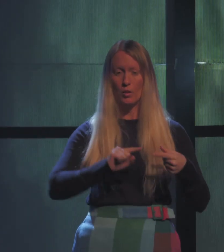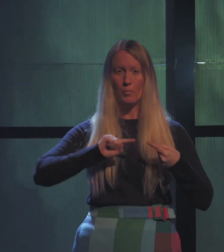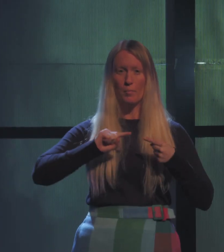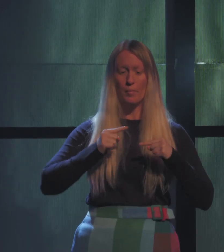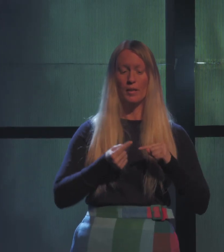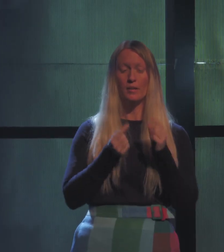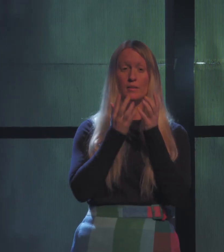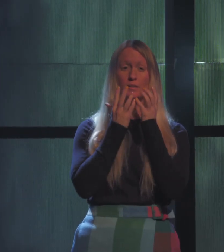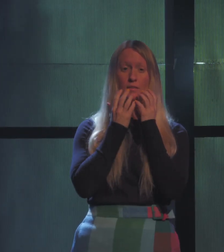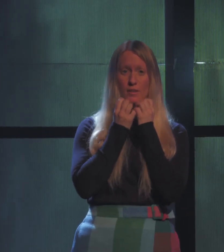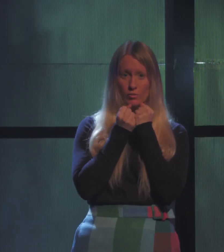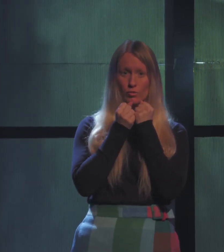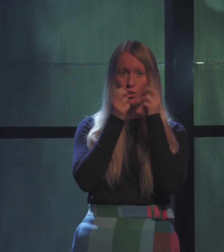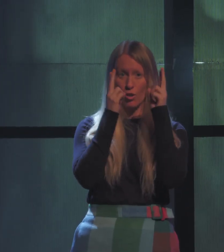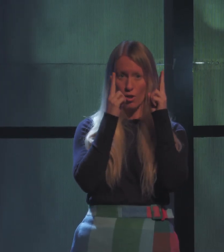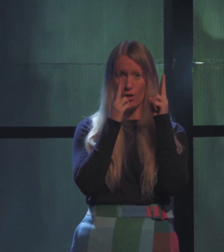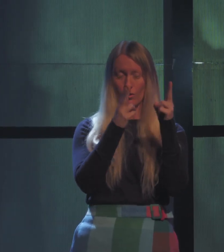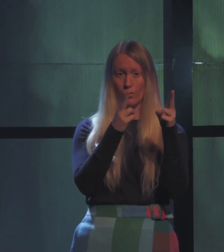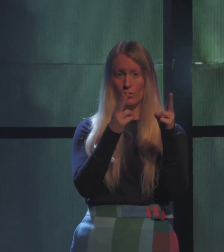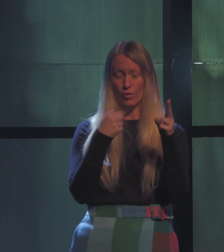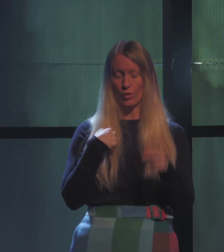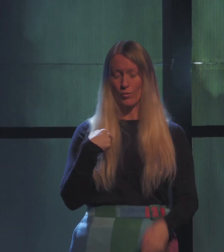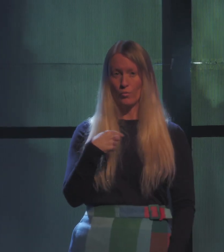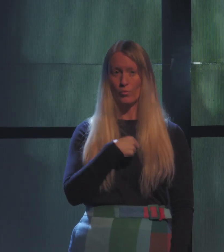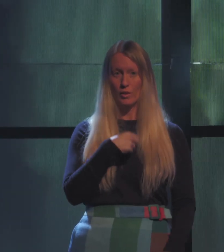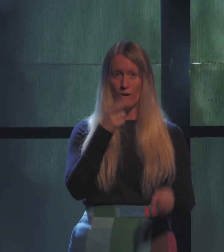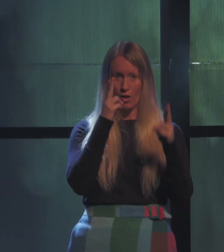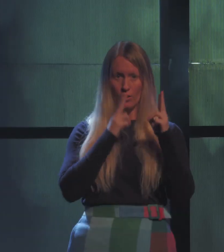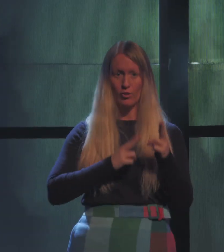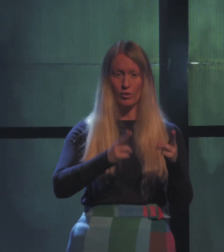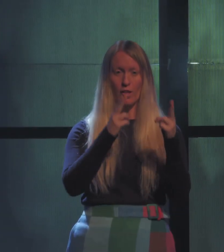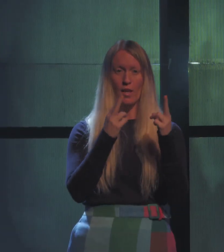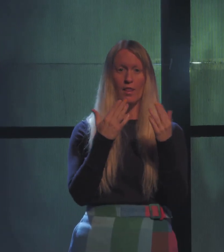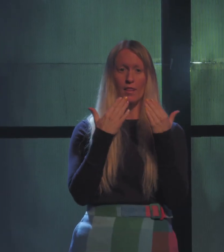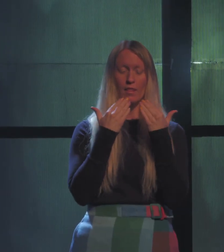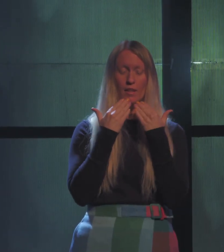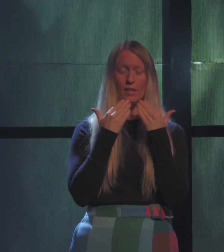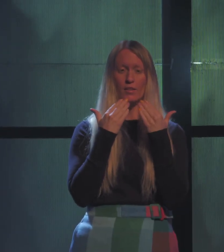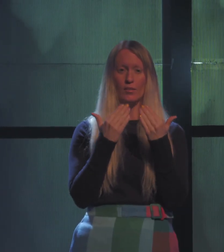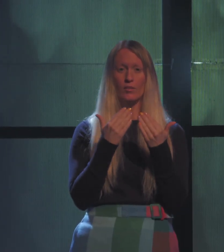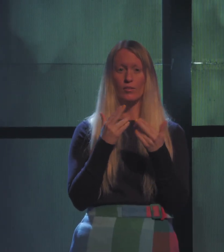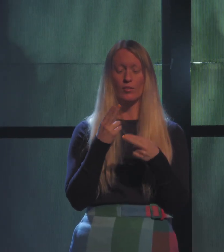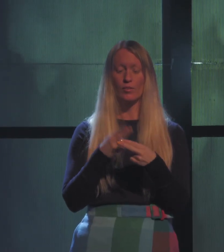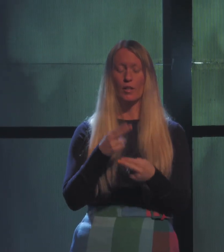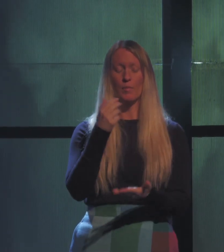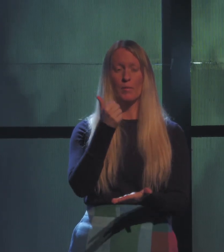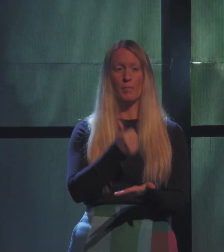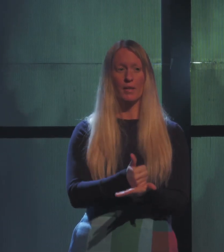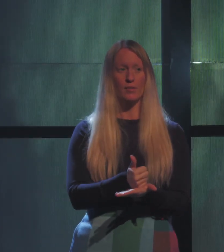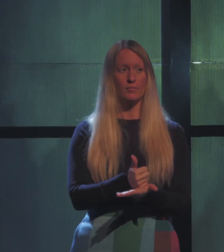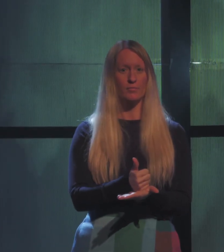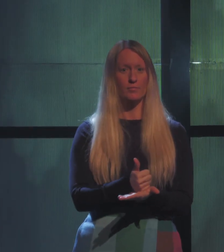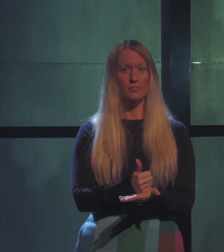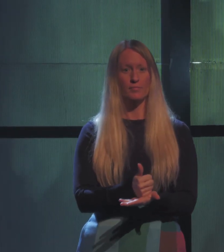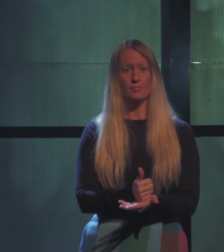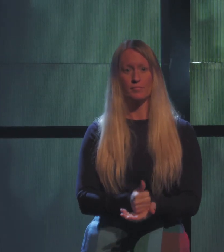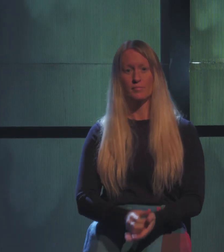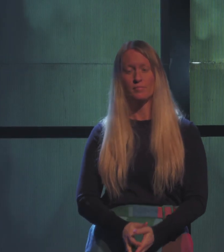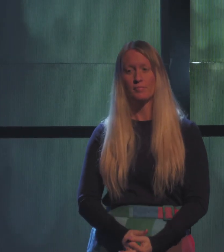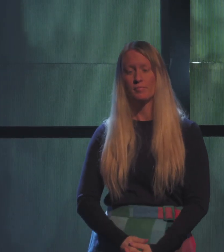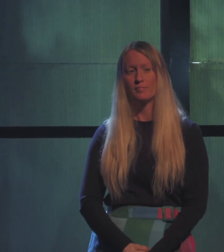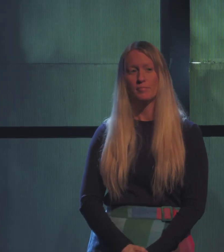that you honor it, and that we've honored it. Thank you. In your name, amen.